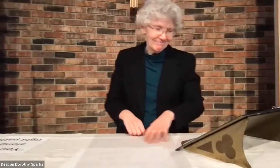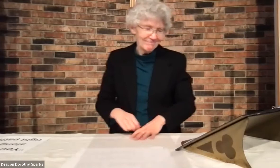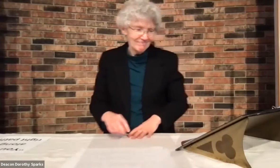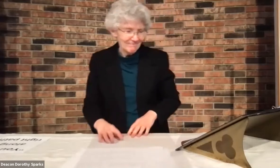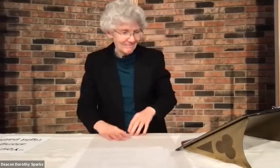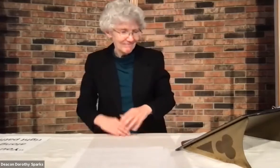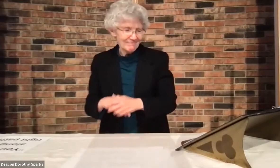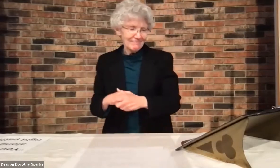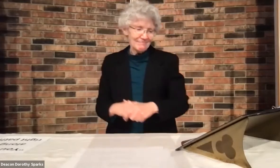details.